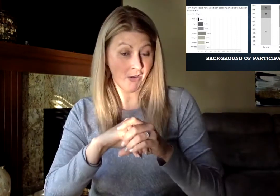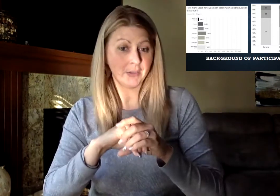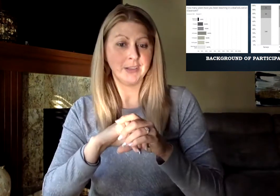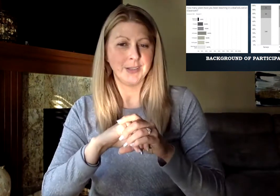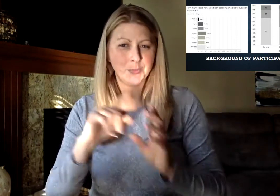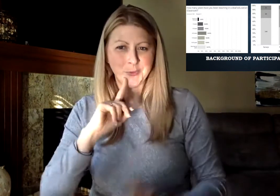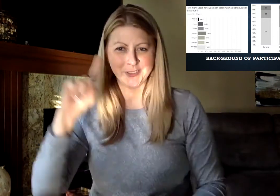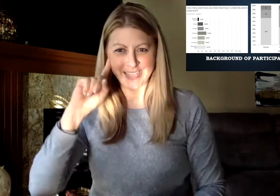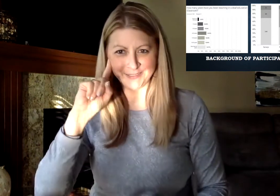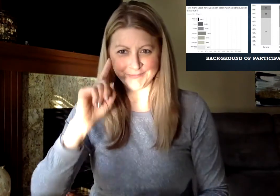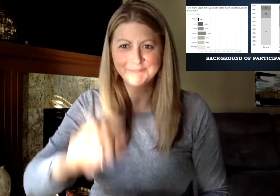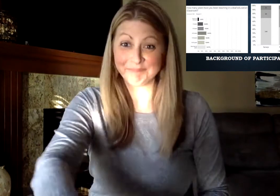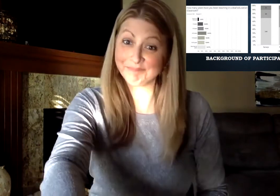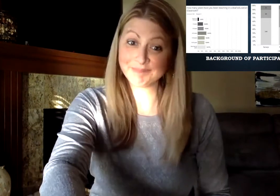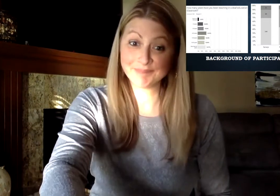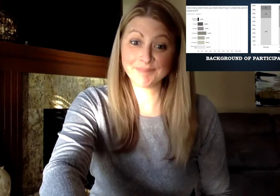209 people that were involved, were deaf.